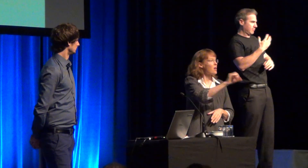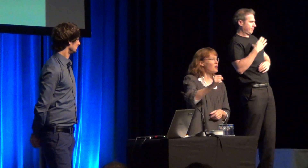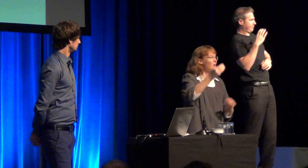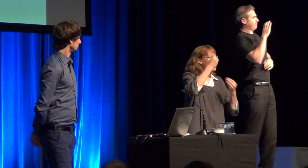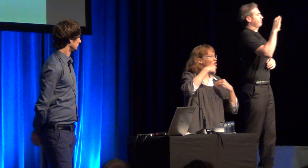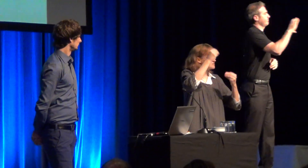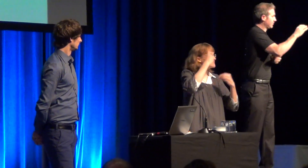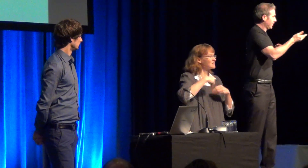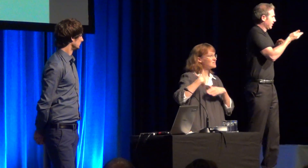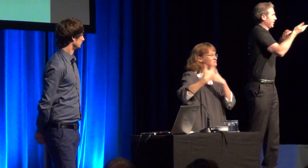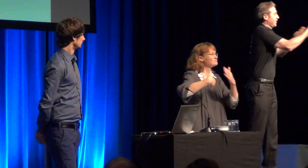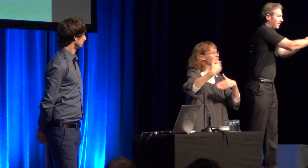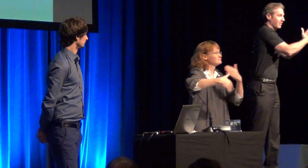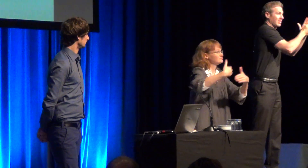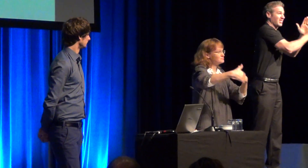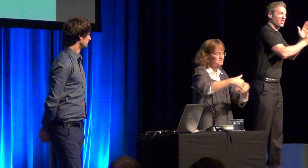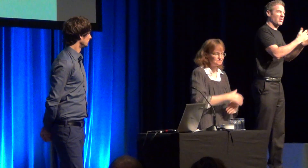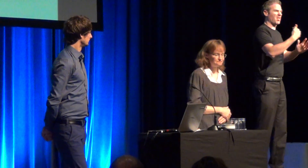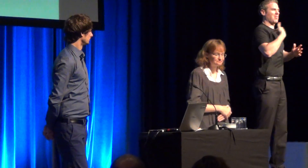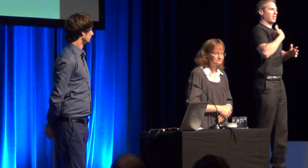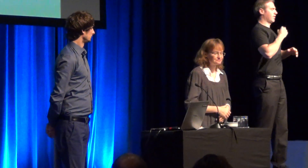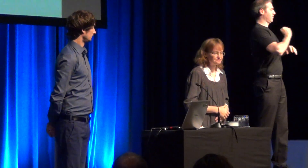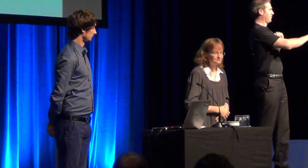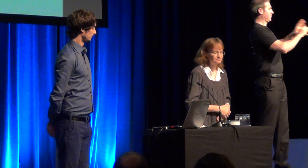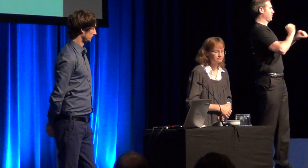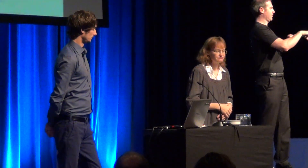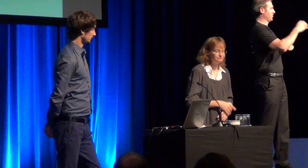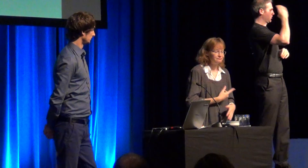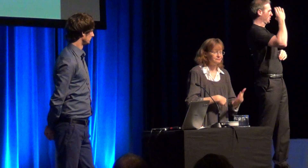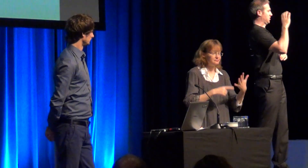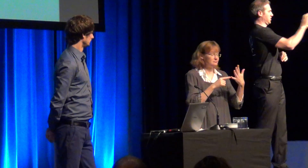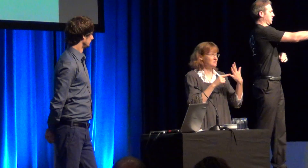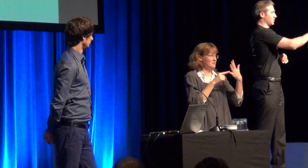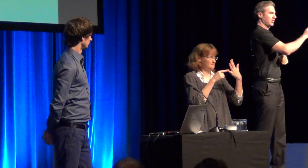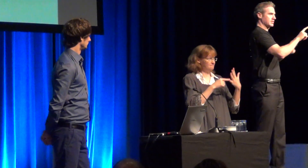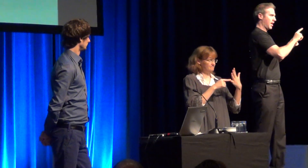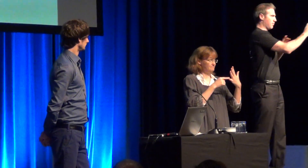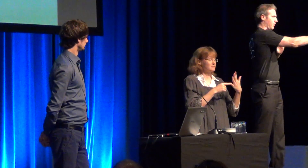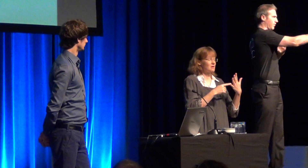skill exchange. It's not just one way. I learn the whole way as well.